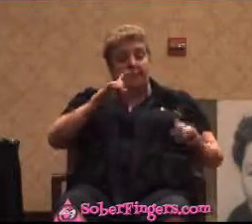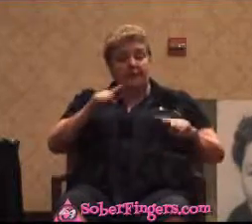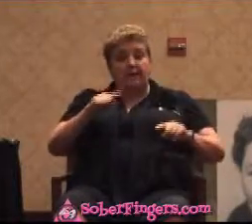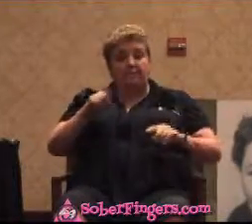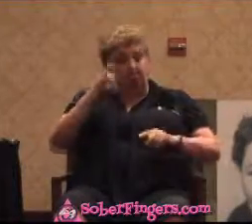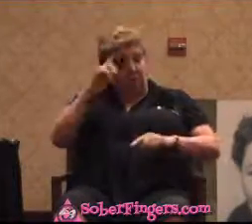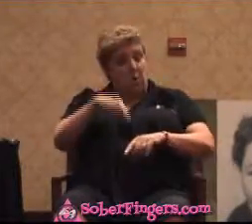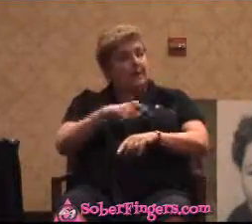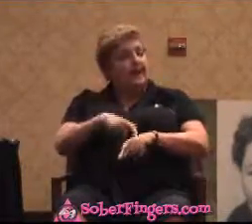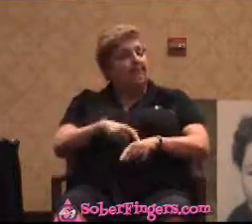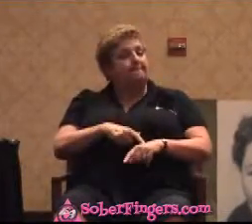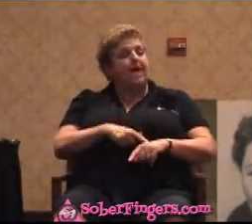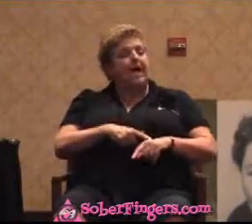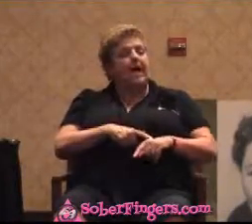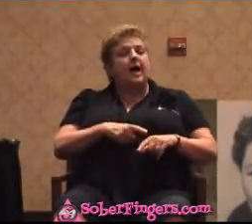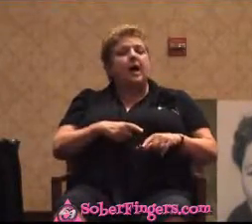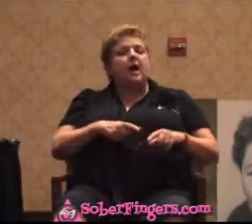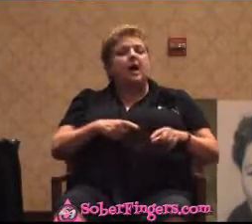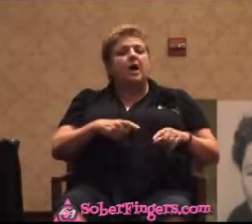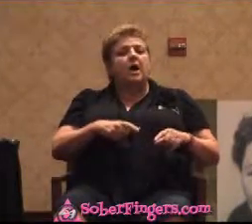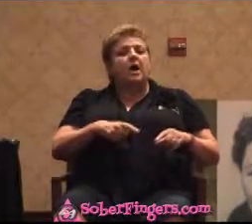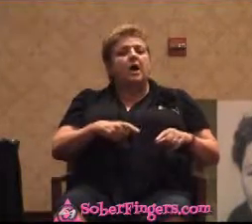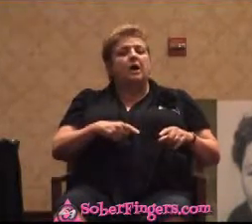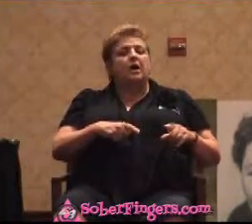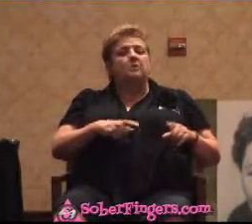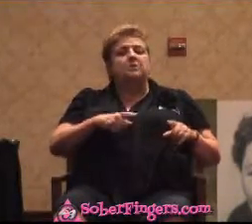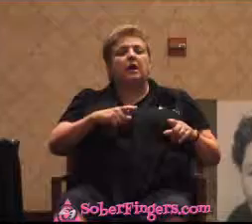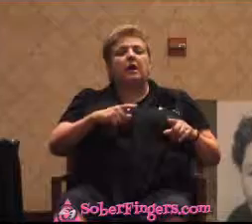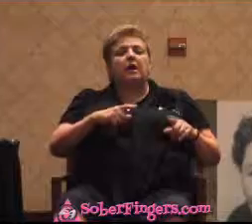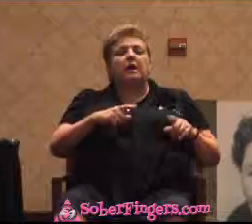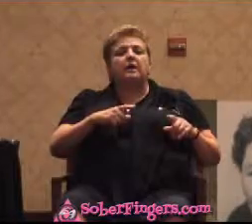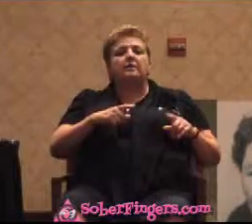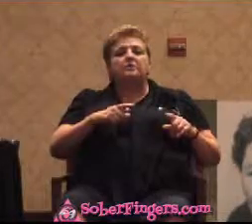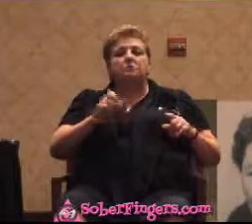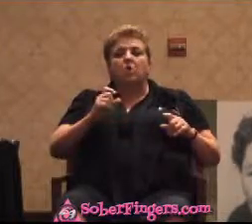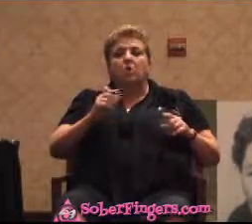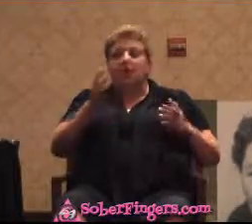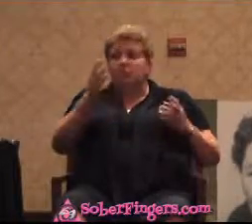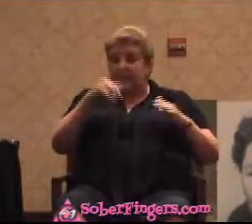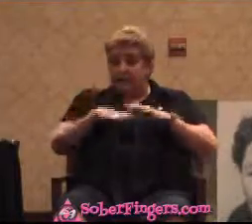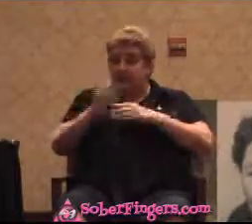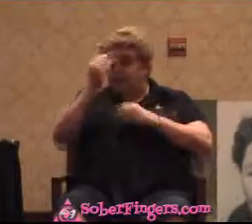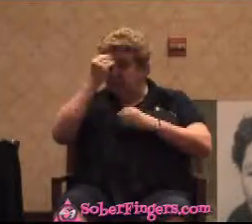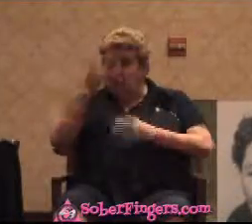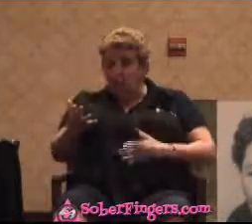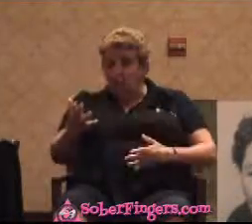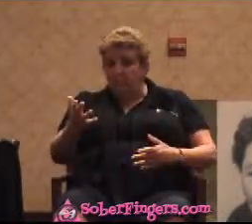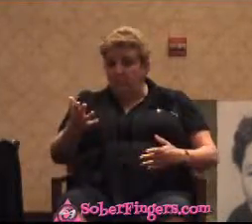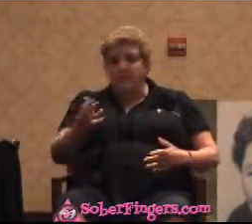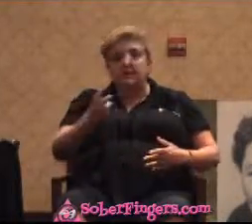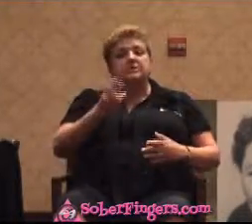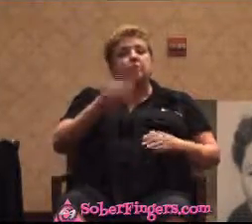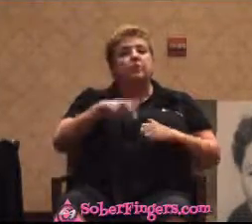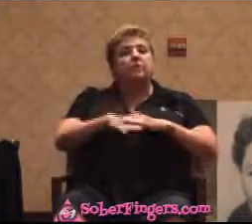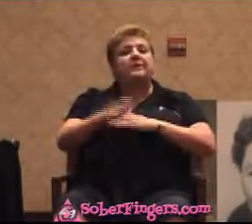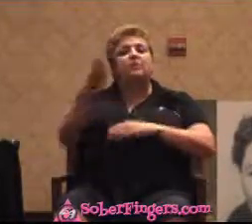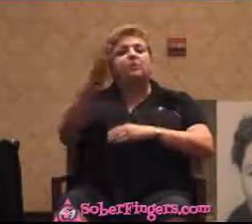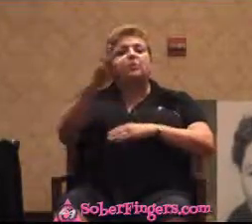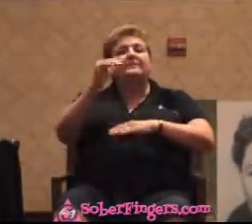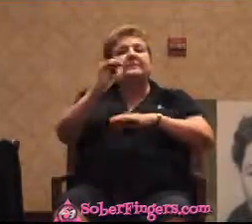them that I was here, that surely you would want to know if I was leaving. So I went to the Wednesday night meeting. They said, any AA related